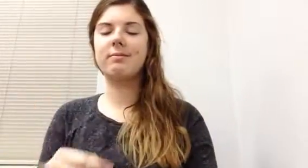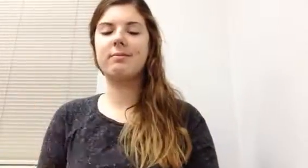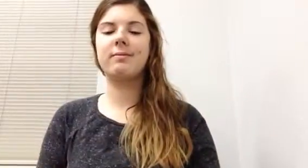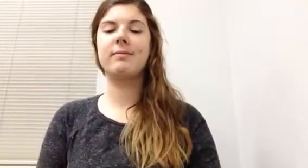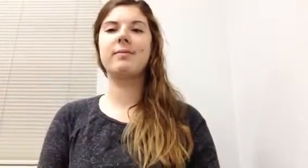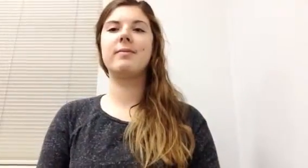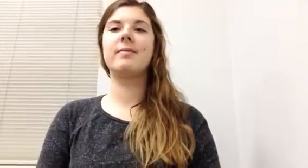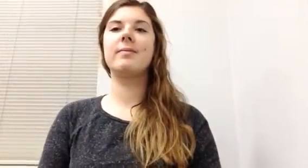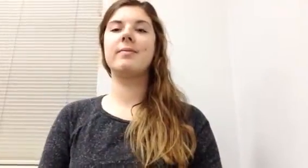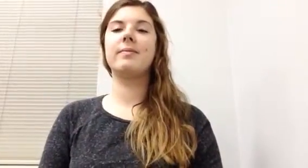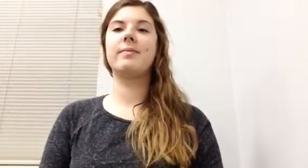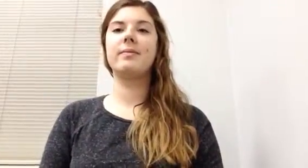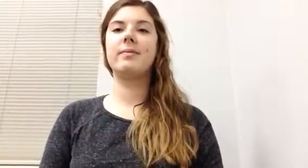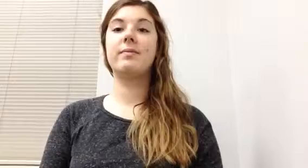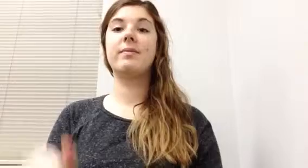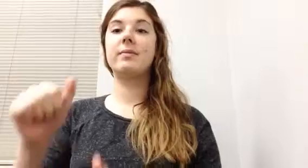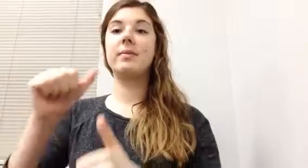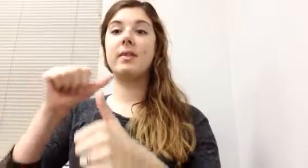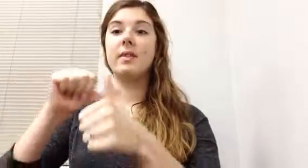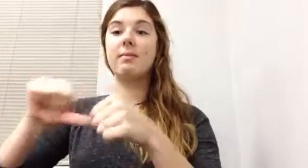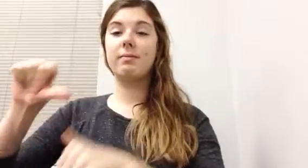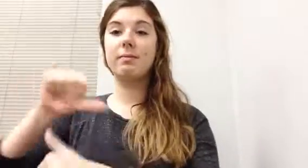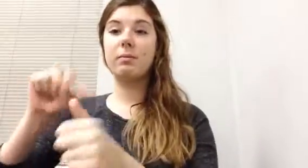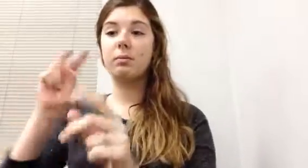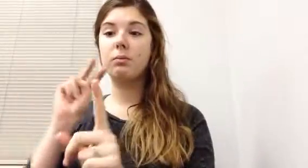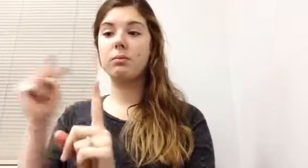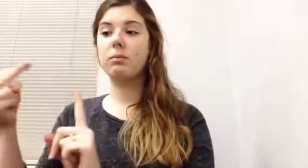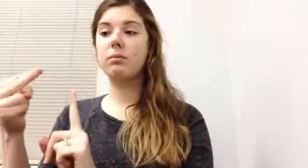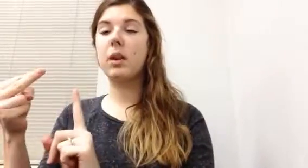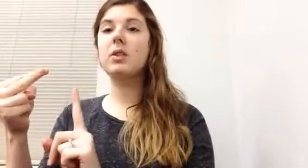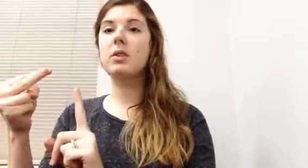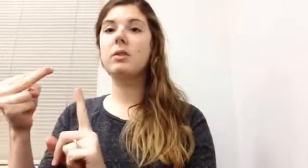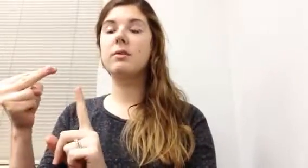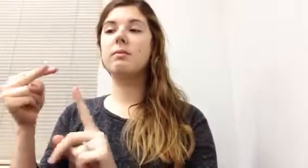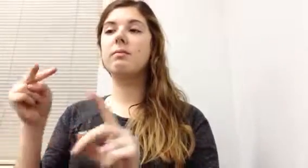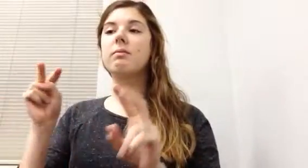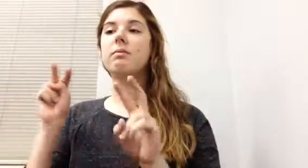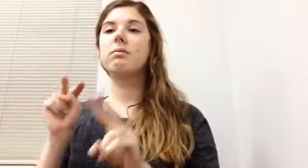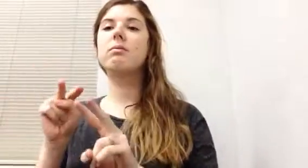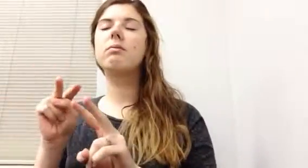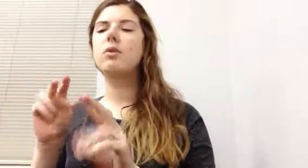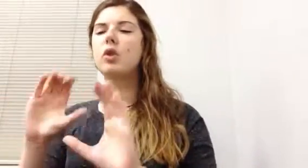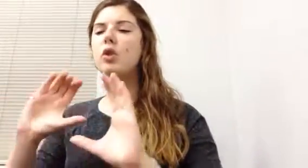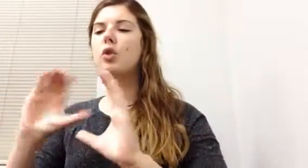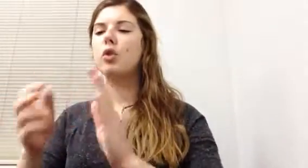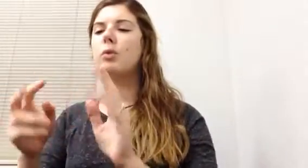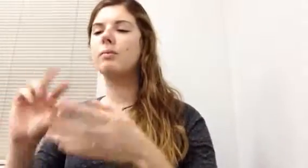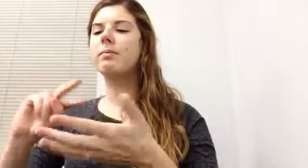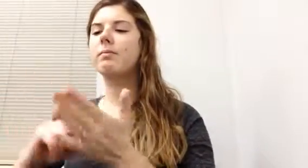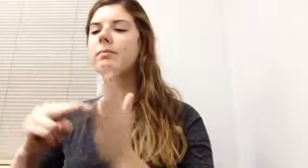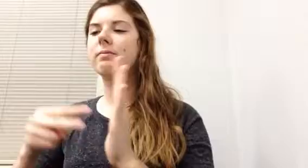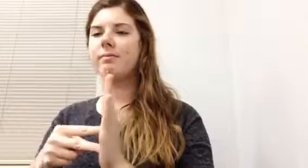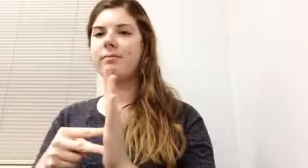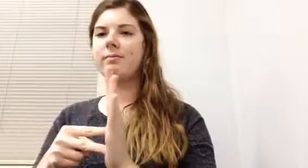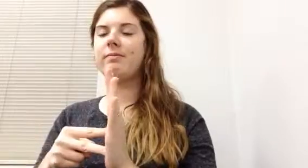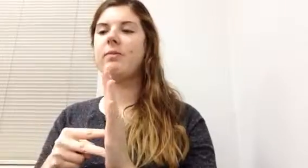The interactionist perspective is going to look at social problems in terms of group definition, how groups sort of say this is a problem together and